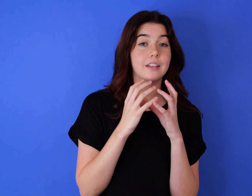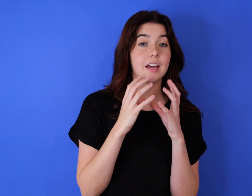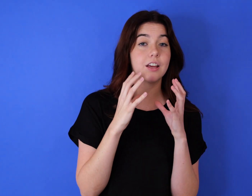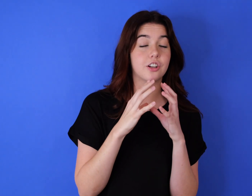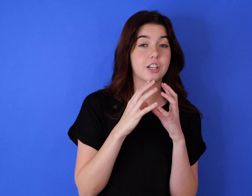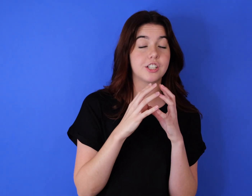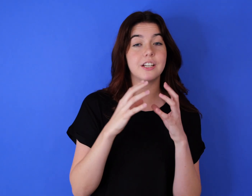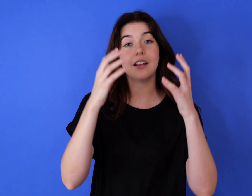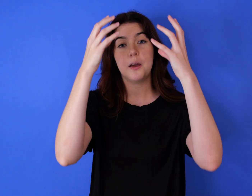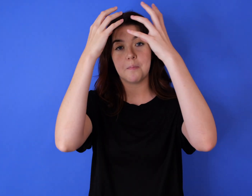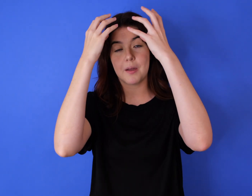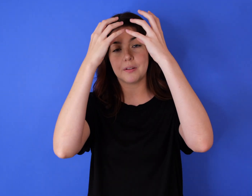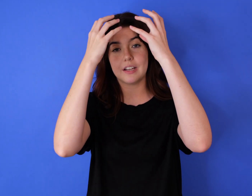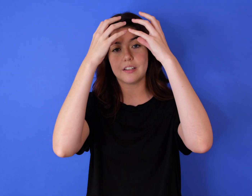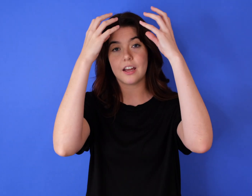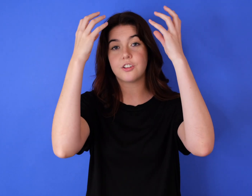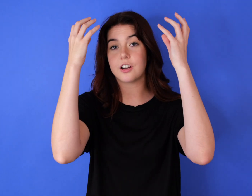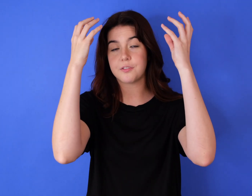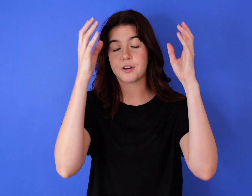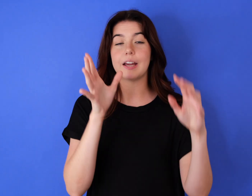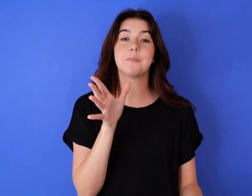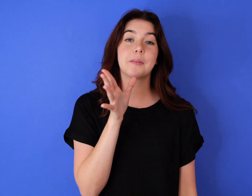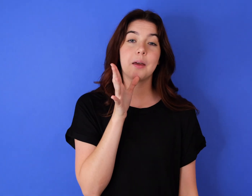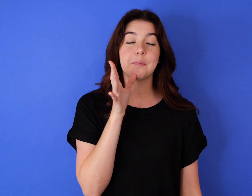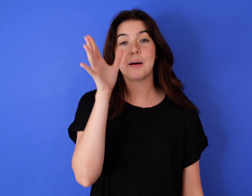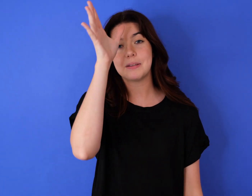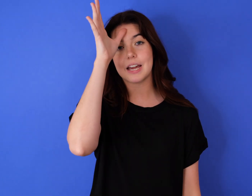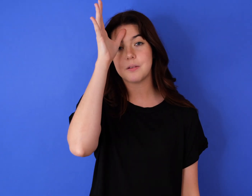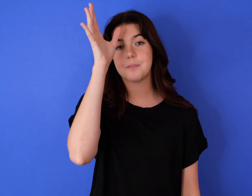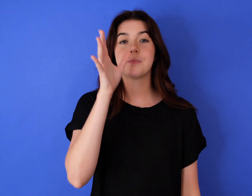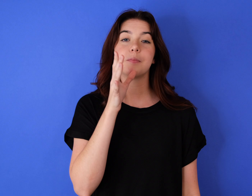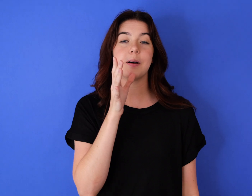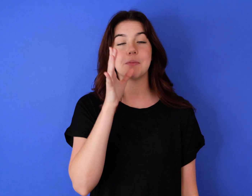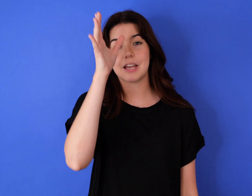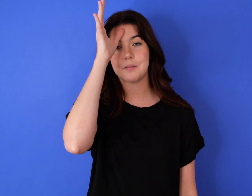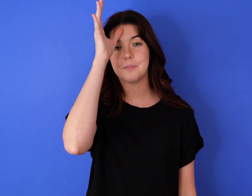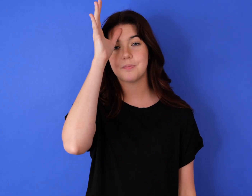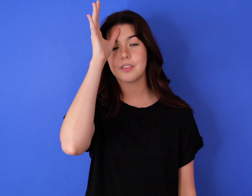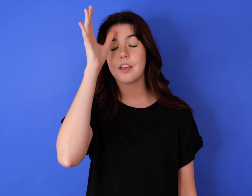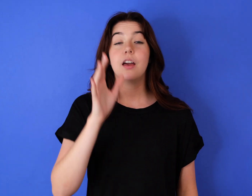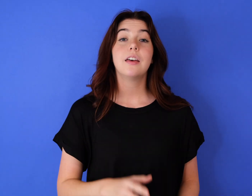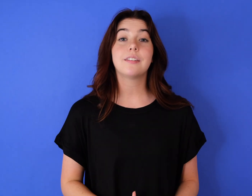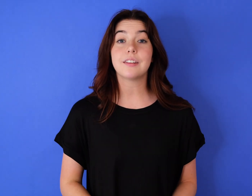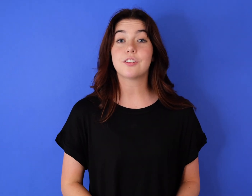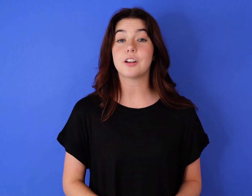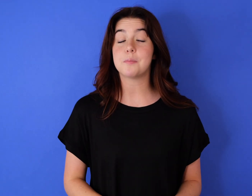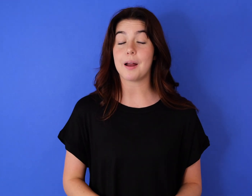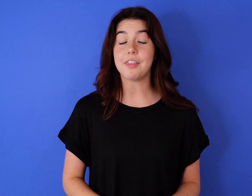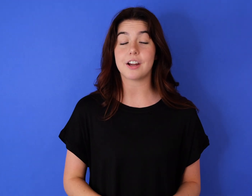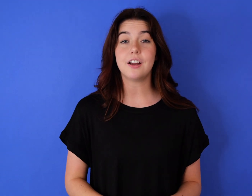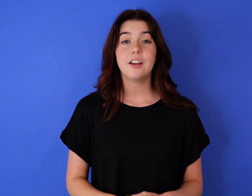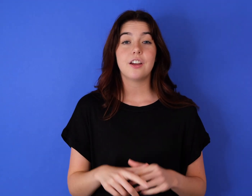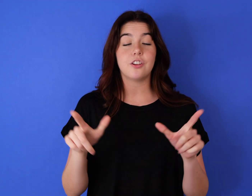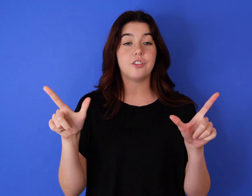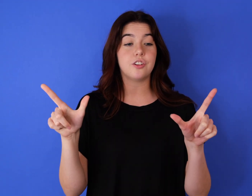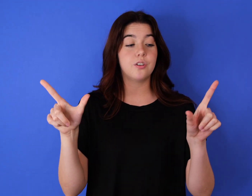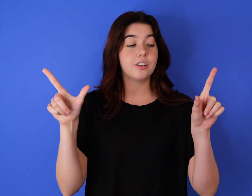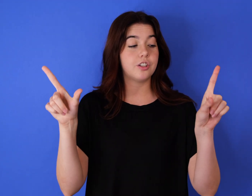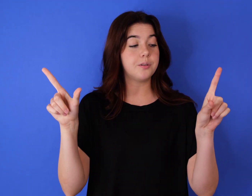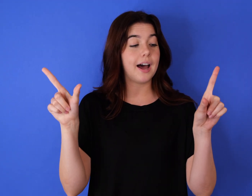signs are on your chin, male-related signs are on your forehead. Mom and dad, mom and dad. Sister and brother, you do two L